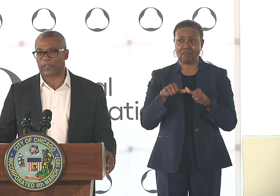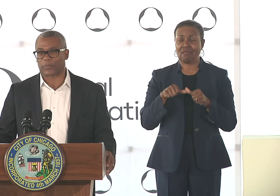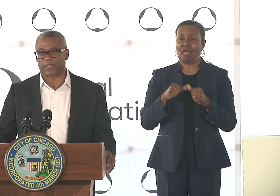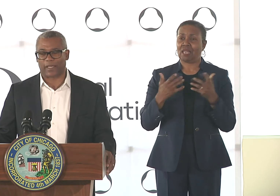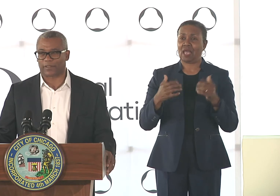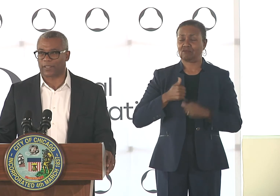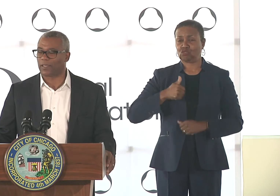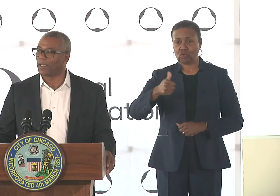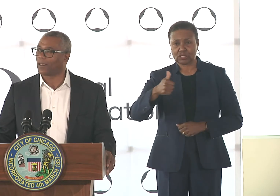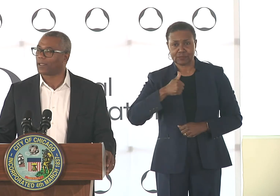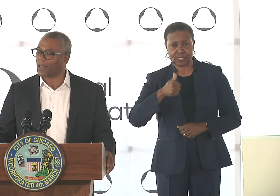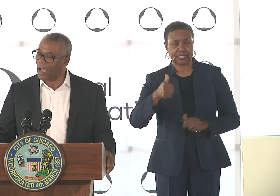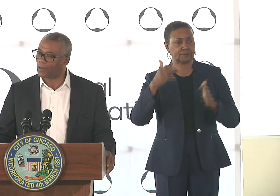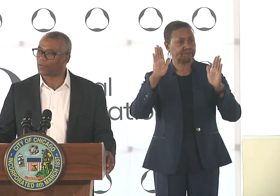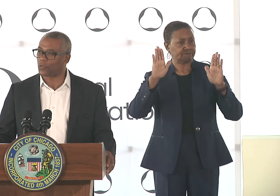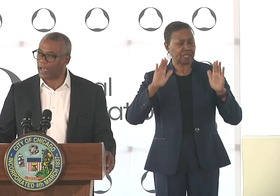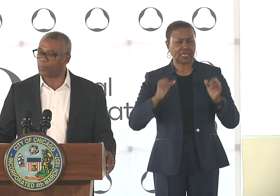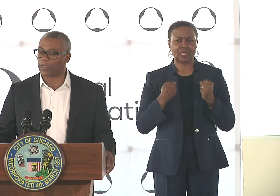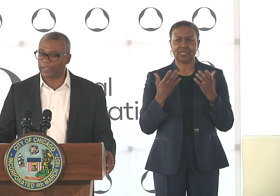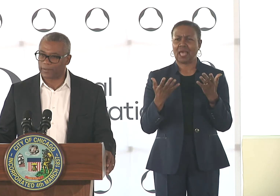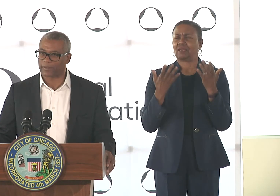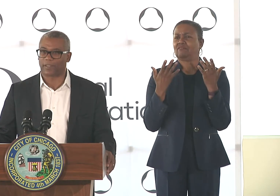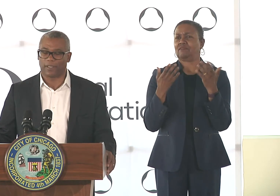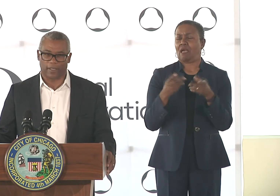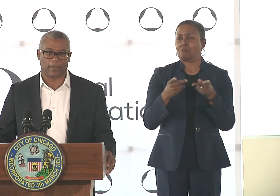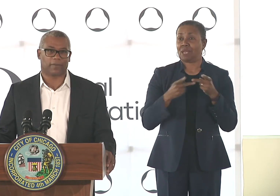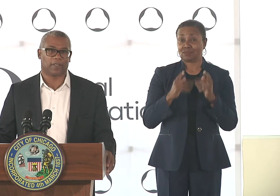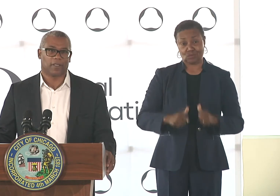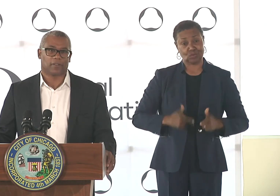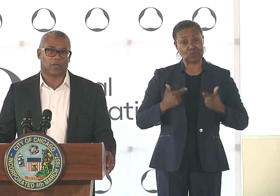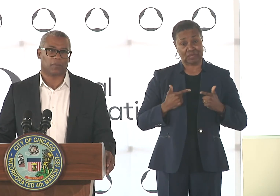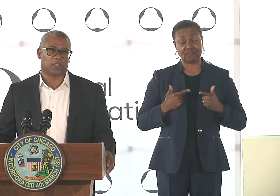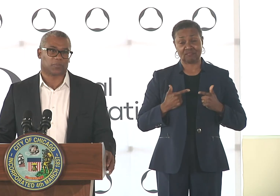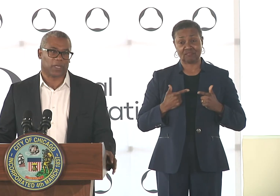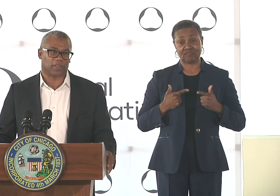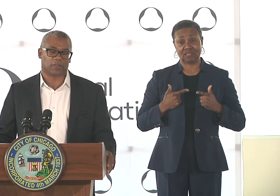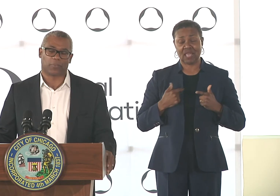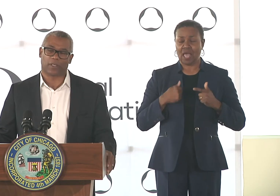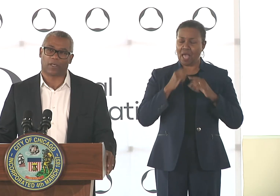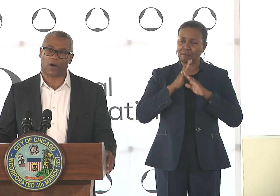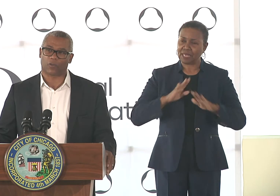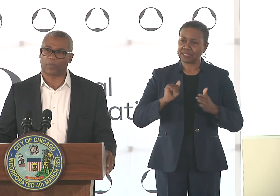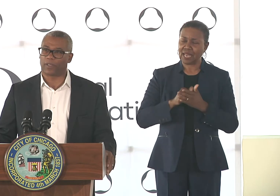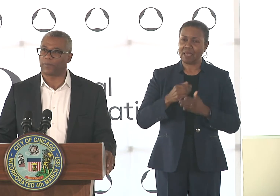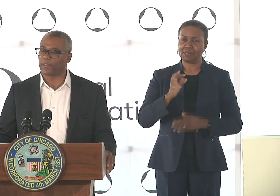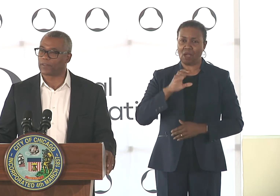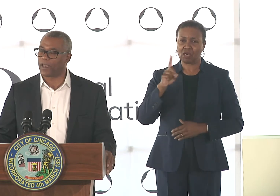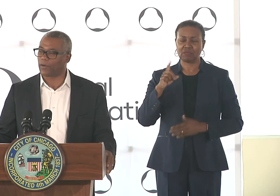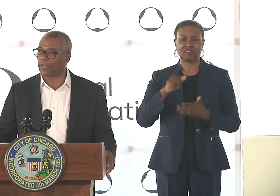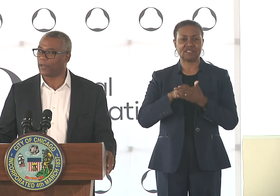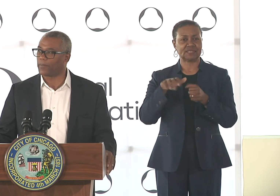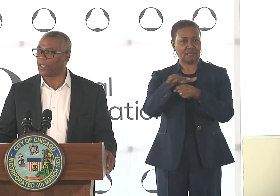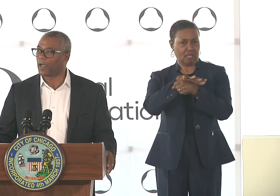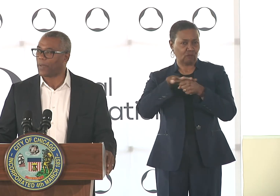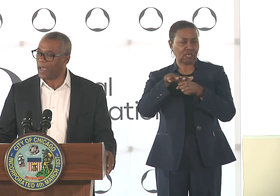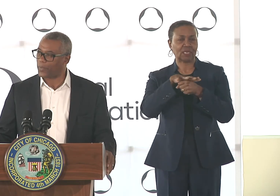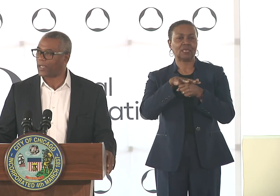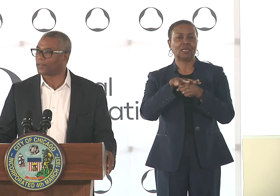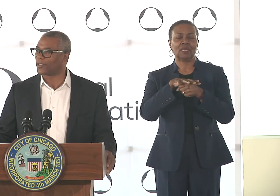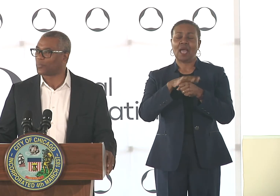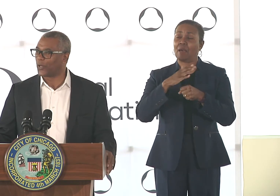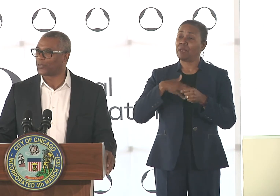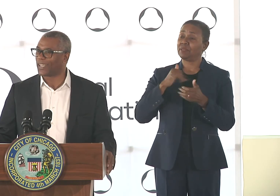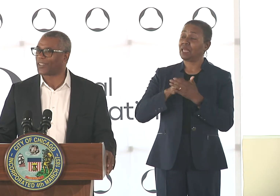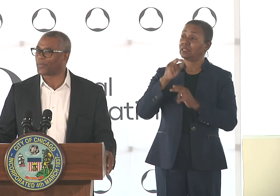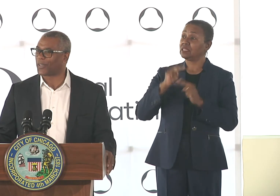great transportation, and a lot of great places to live. So I'm just blessed to be the alderman of this area. I'm happy